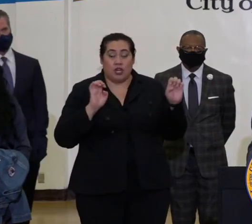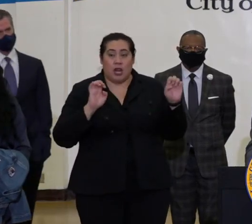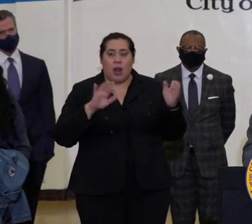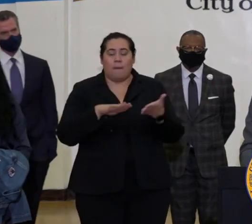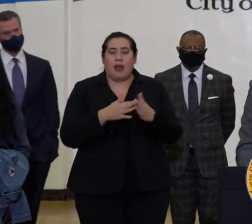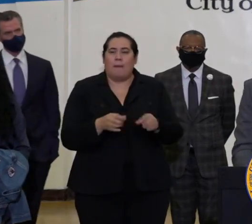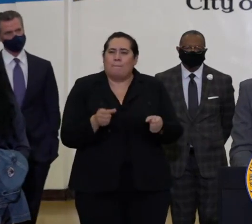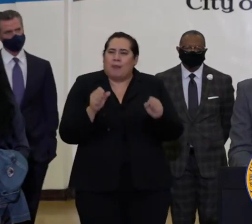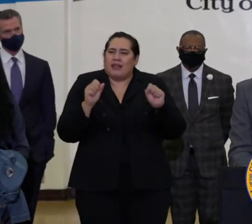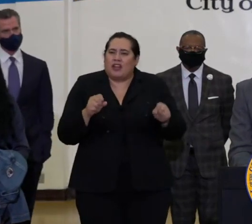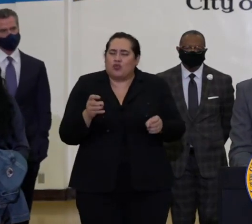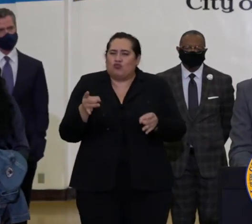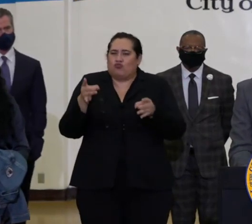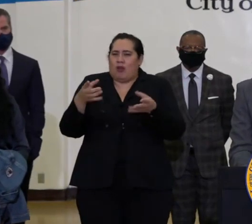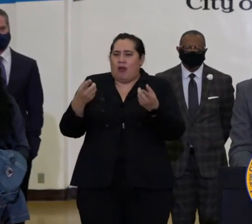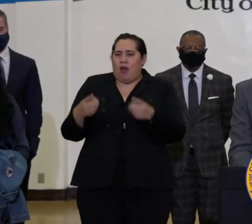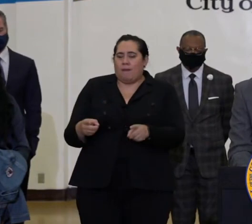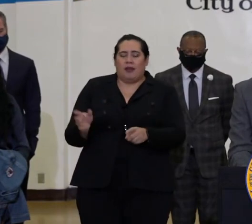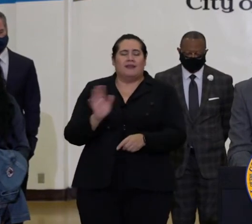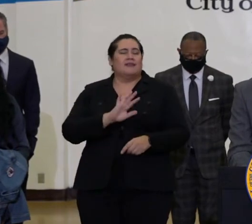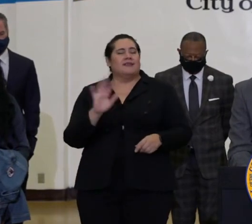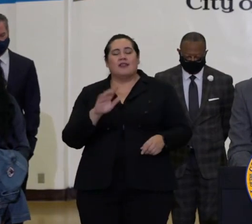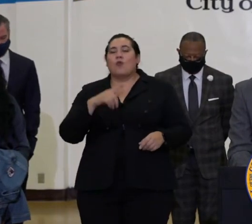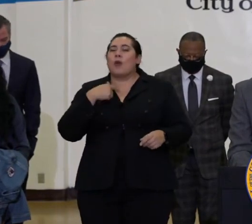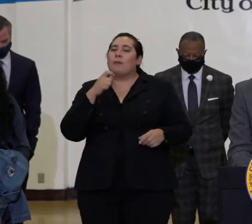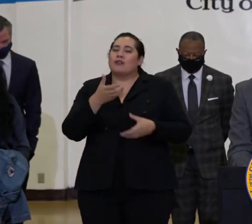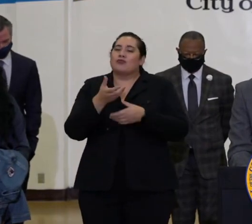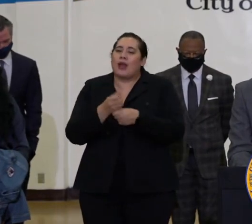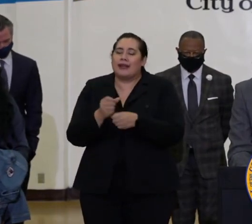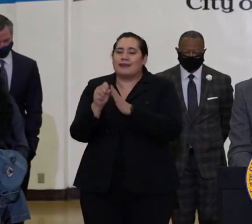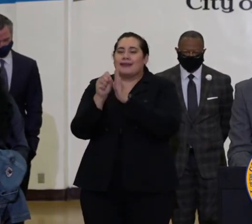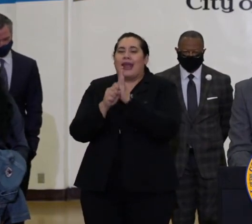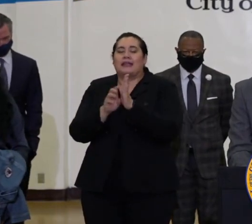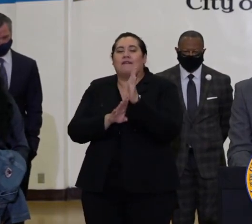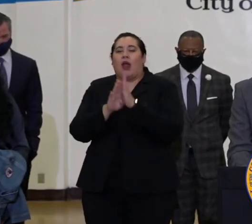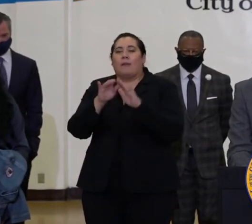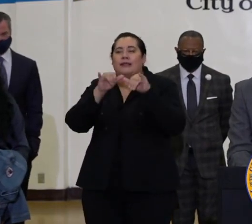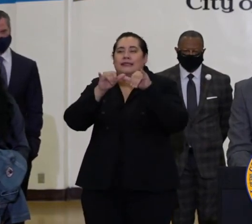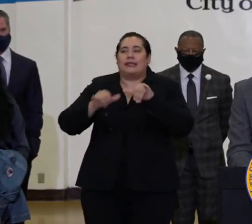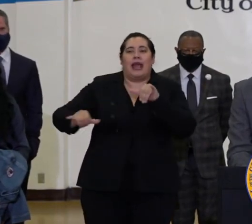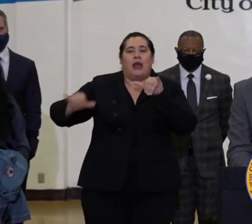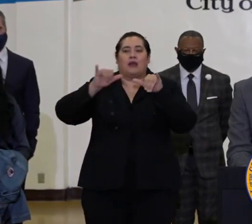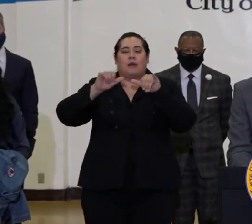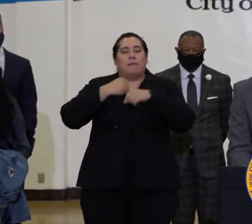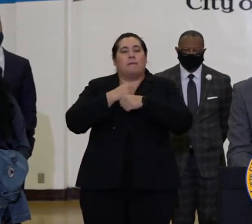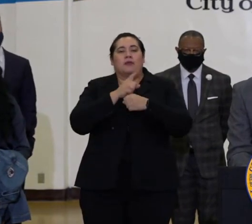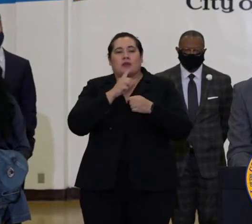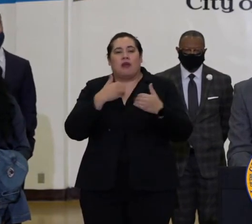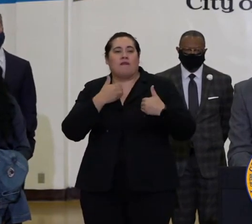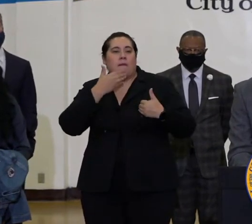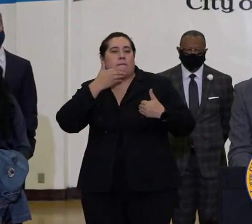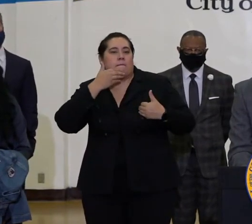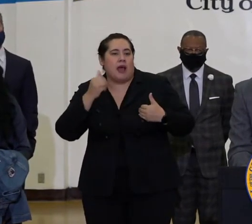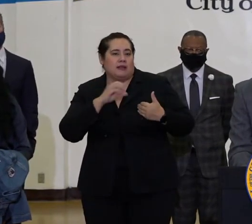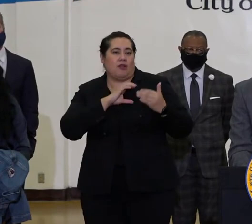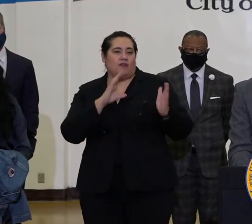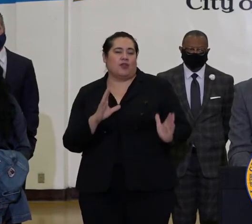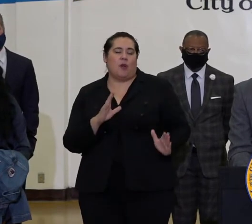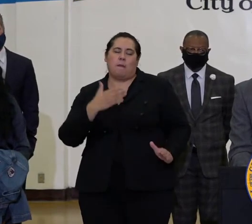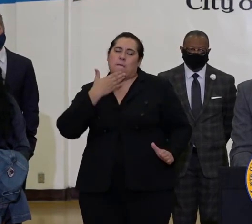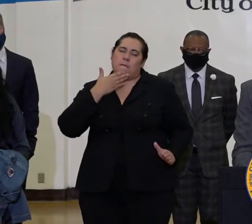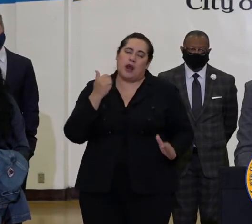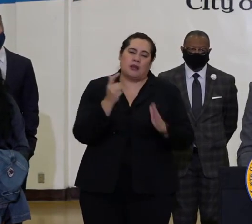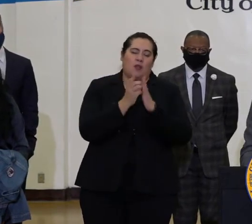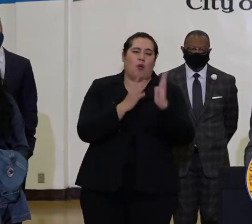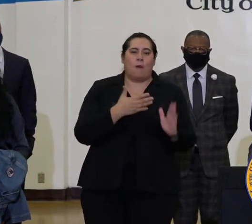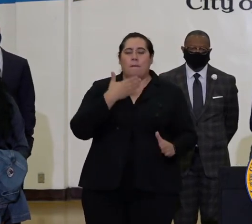a potential tragedy. We must trust the state to develop standards to ensure we have the best doctors, the best